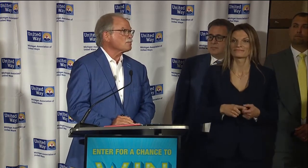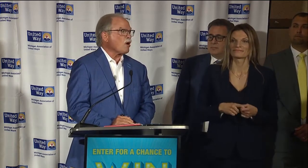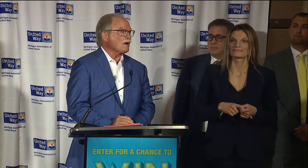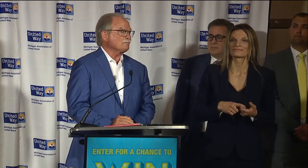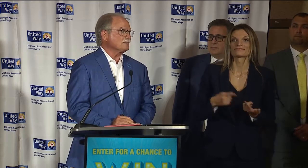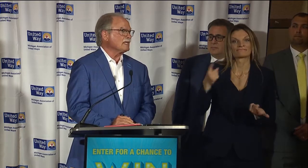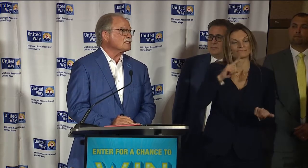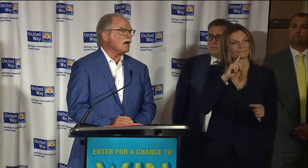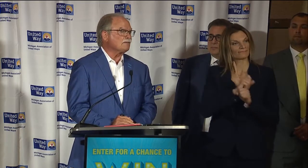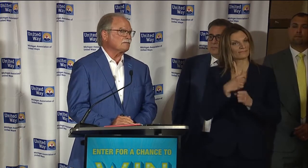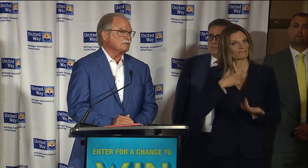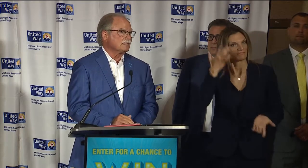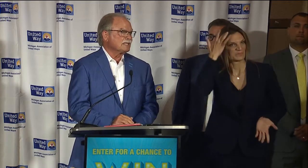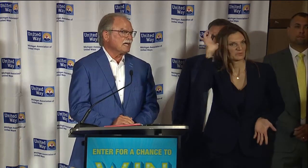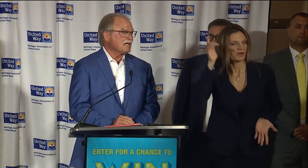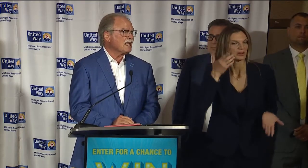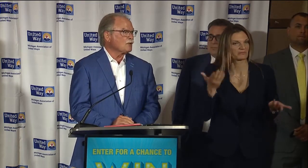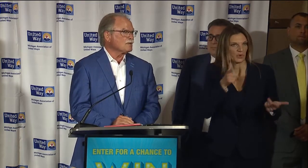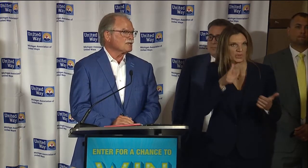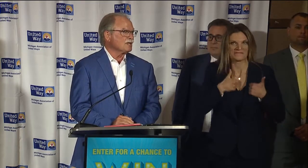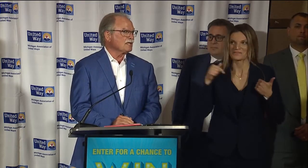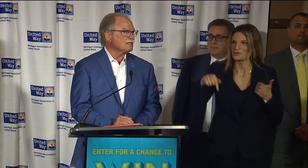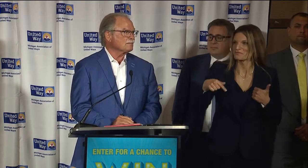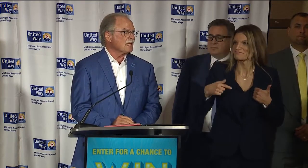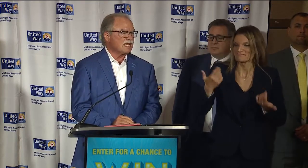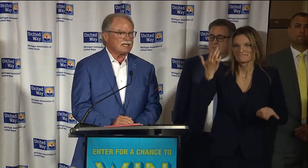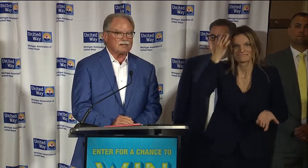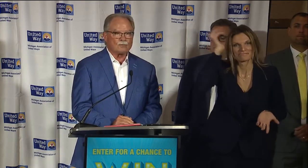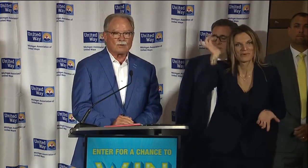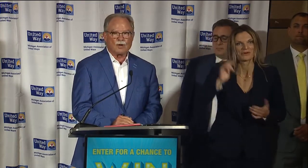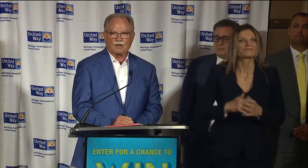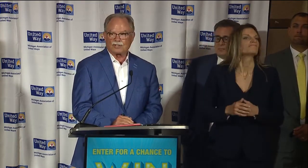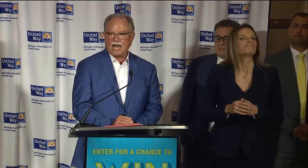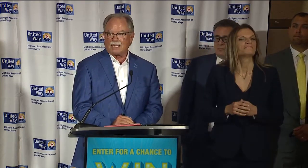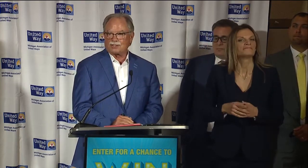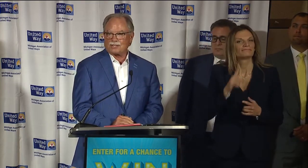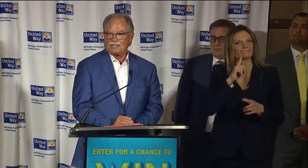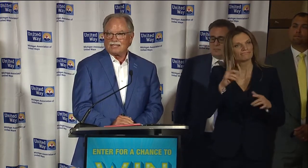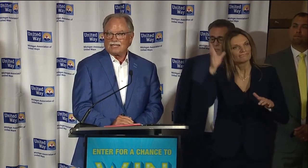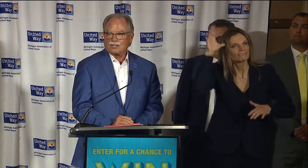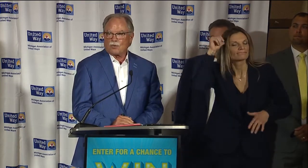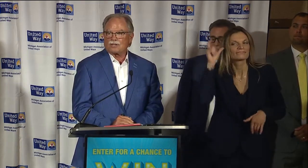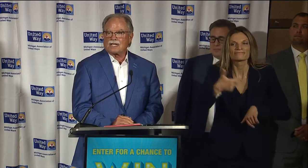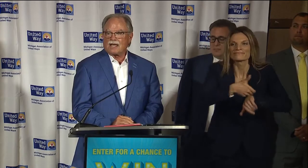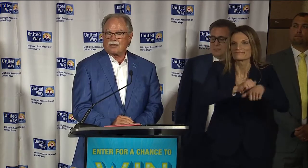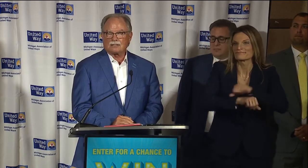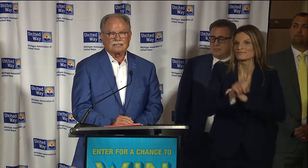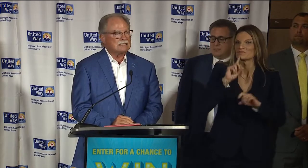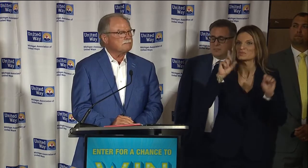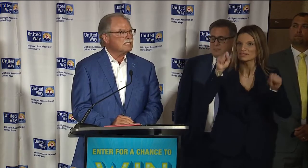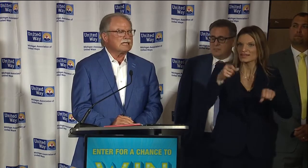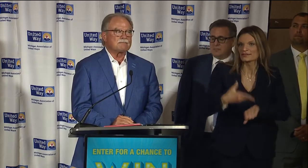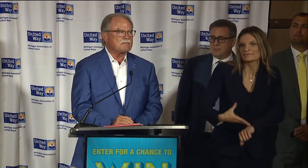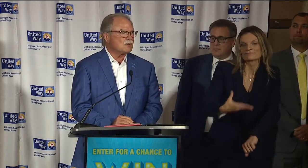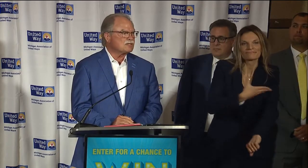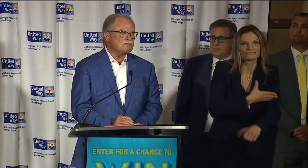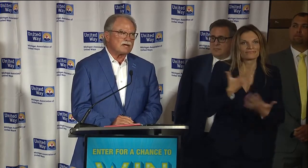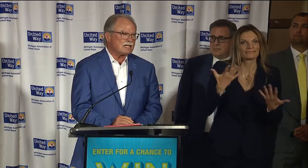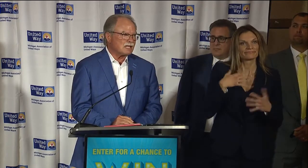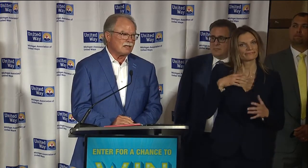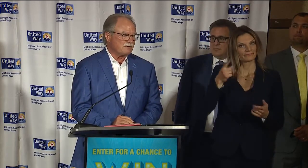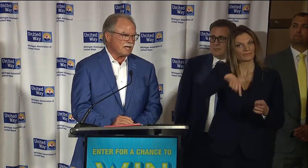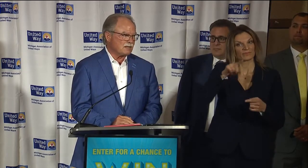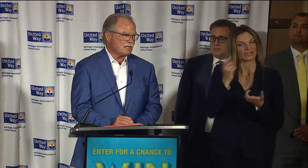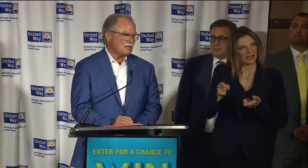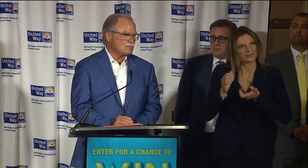Michiganders are smart and tough and resilient. And when we are challenged to work together, there is